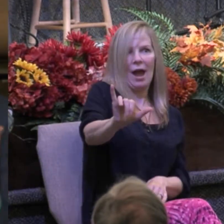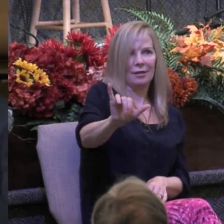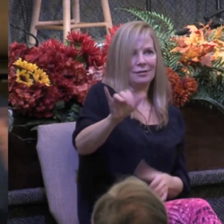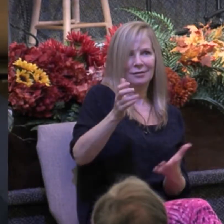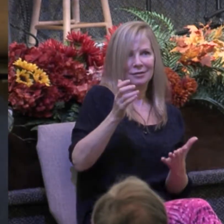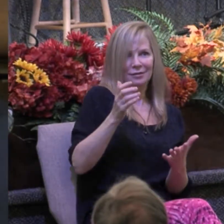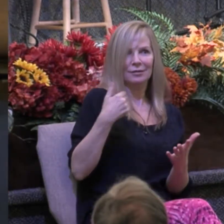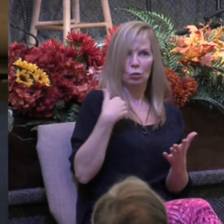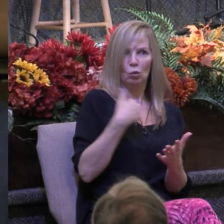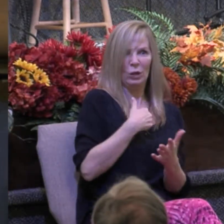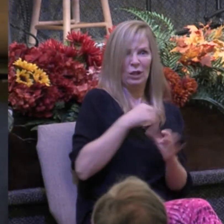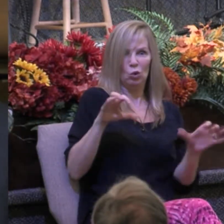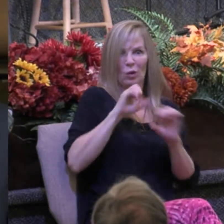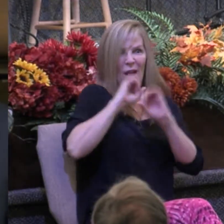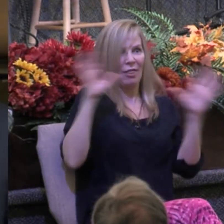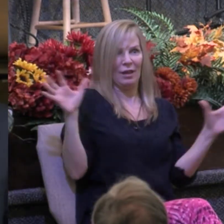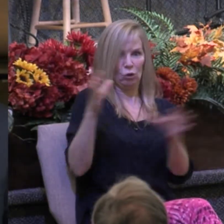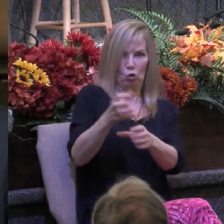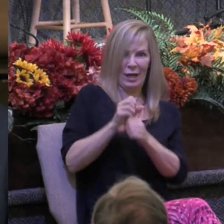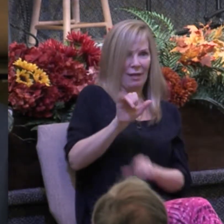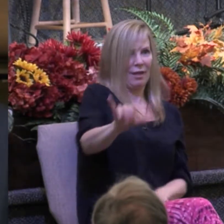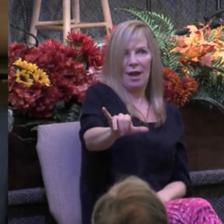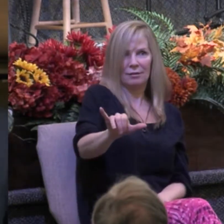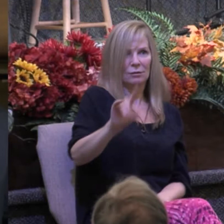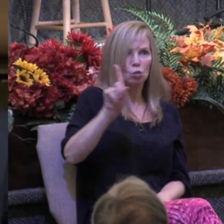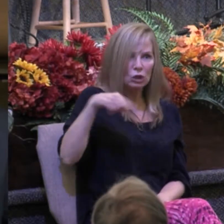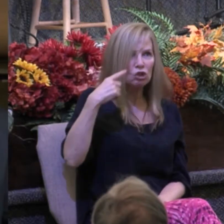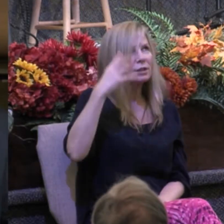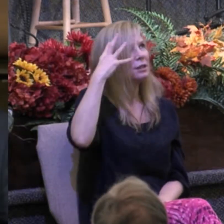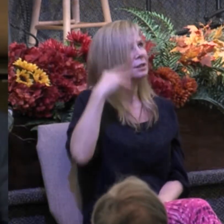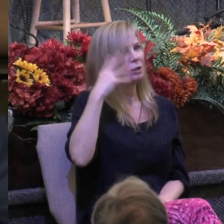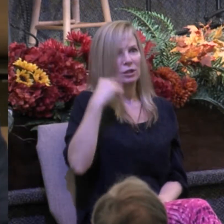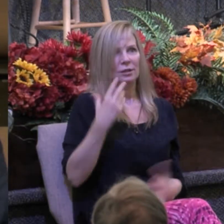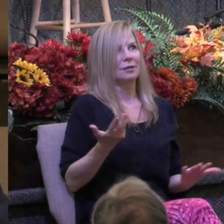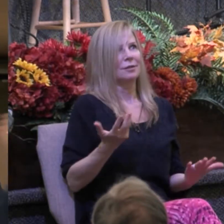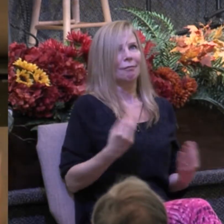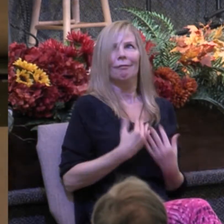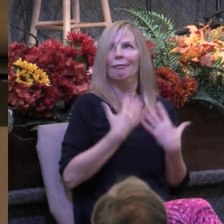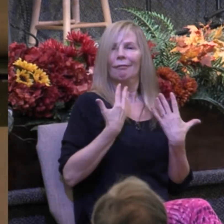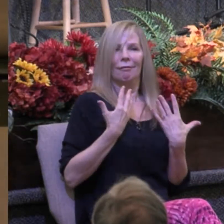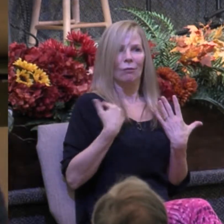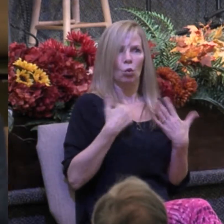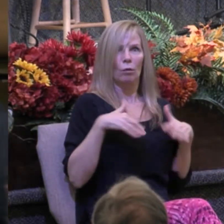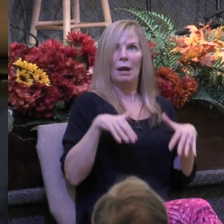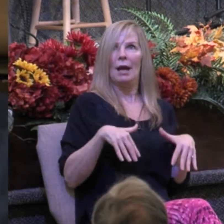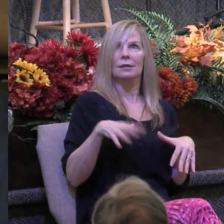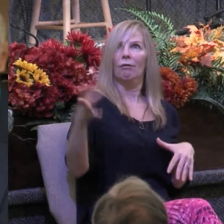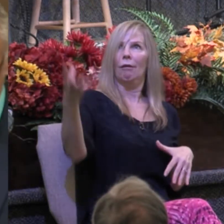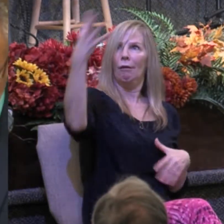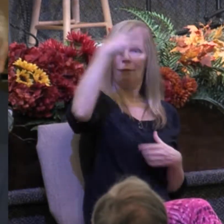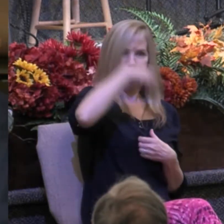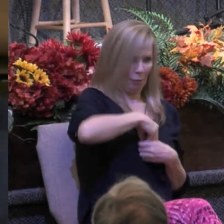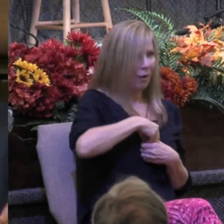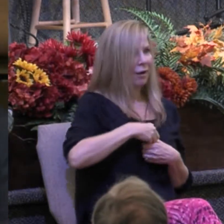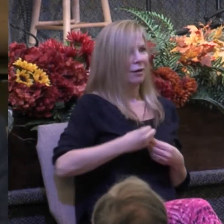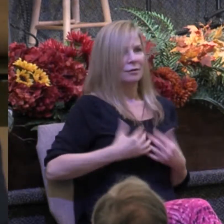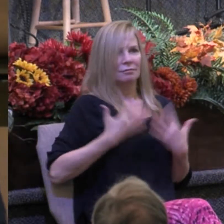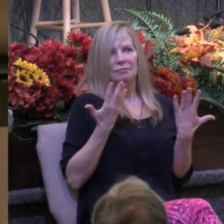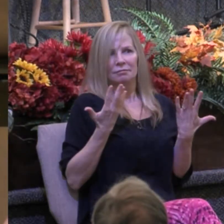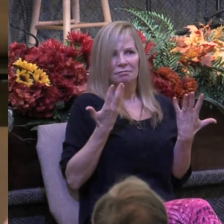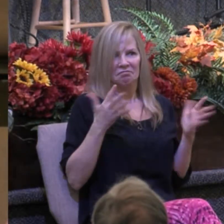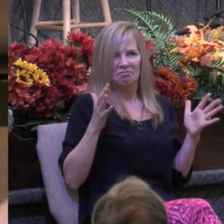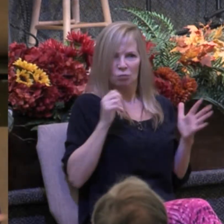sense that we do anything to get it. We just experience it. We're passive in this sense. John 1:33, John